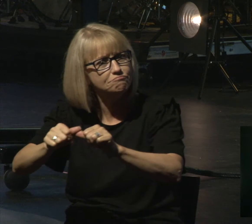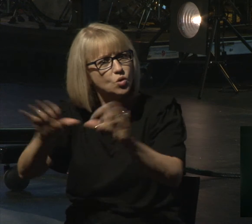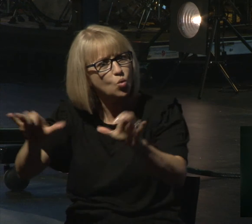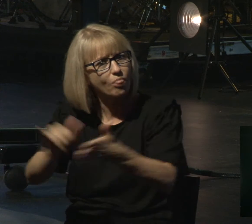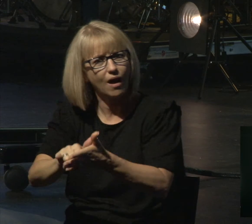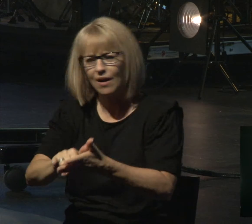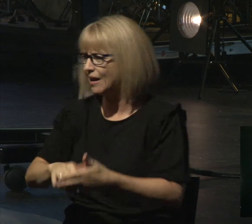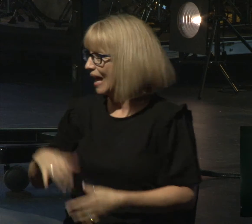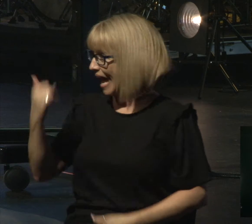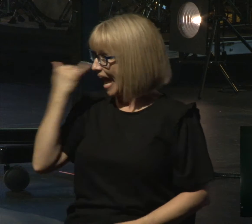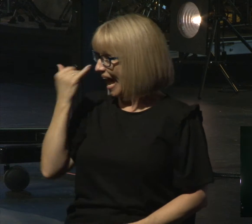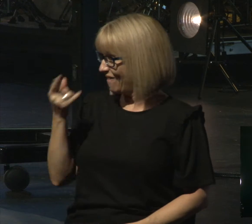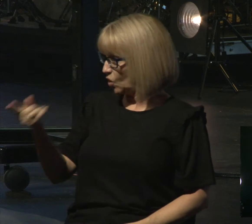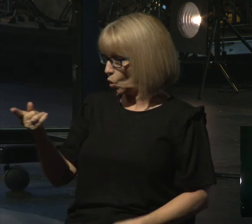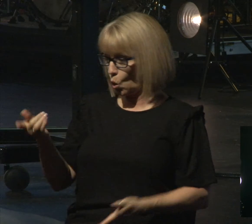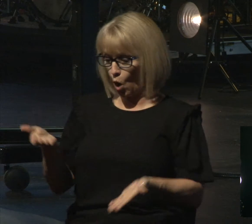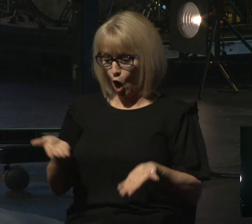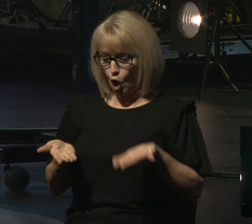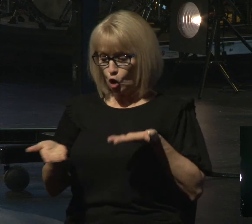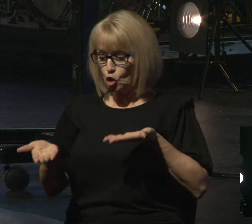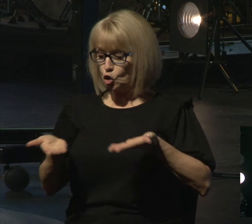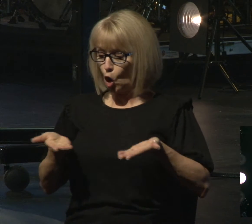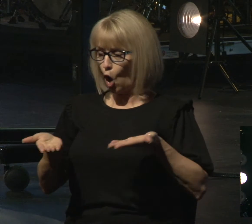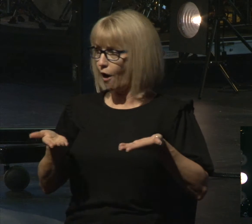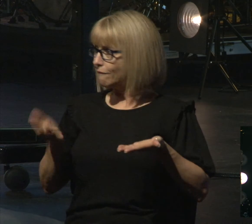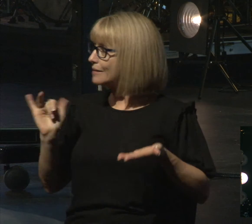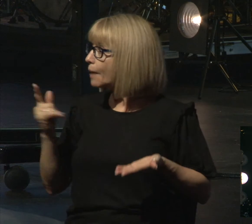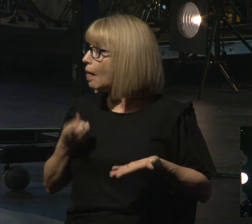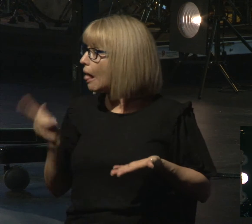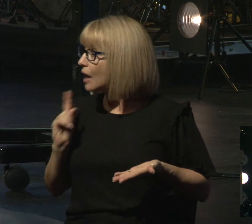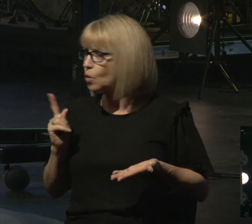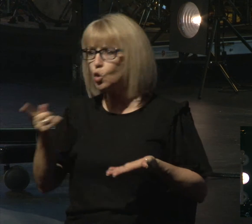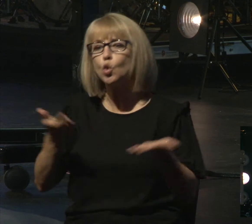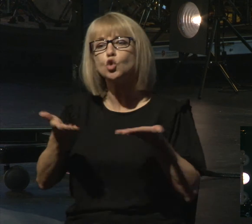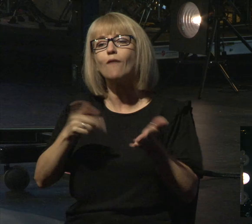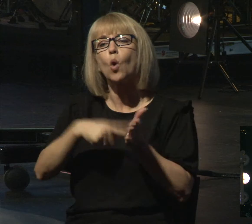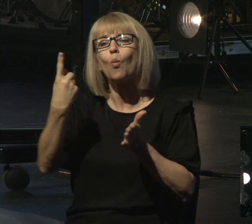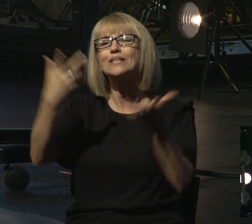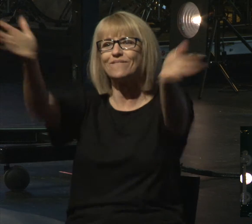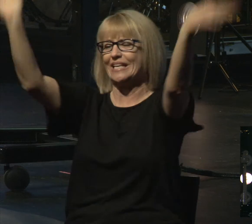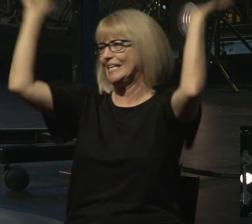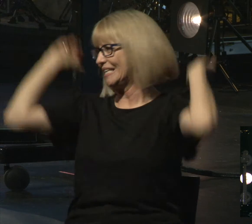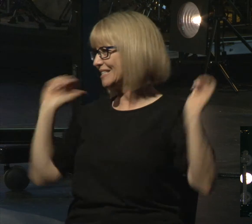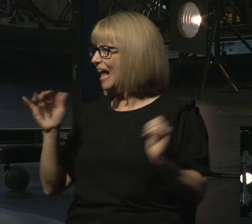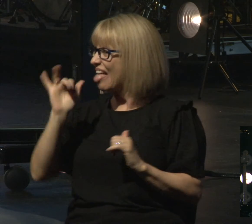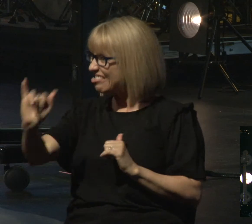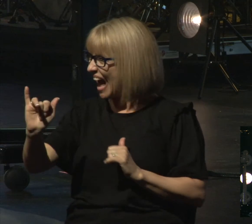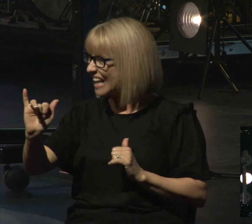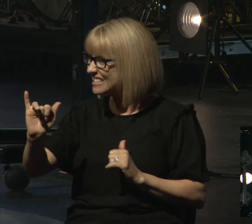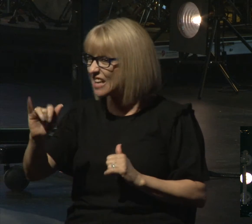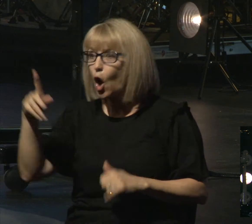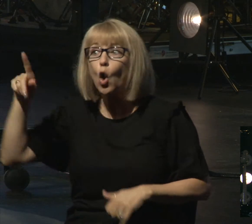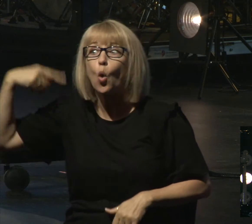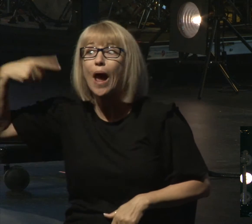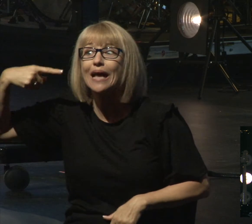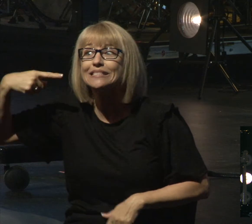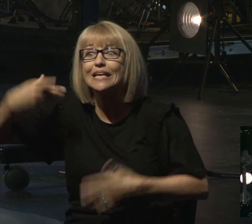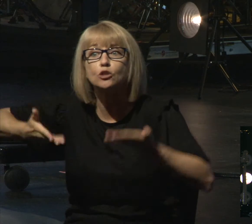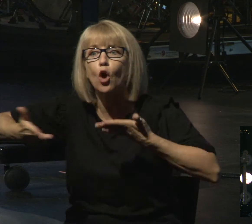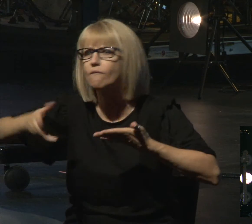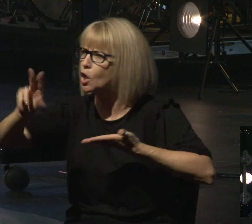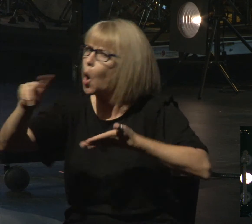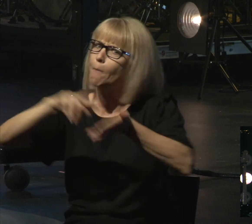serve one time per year at one event per year, that is not a crazy faith. That is normal. That is typical. That's